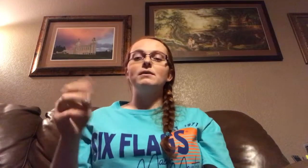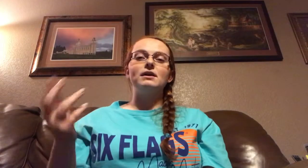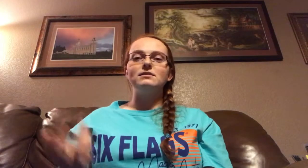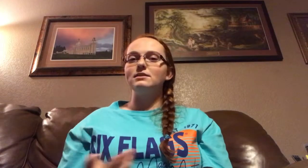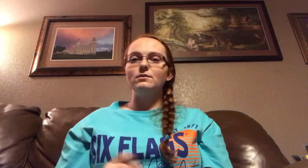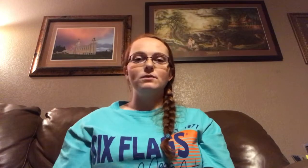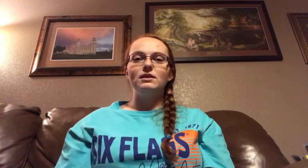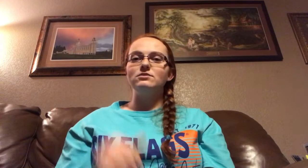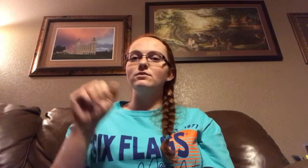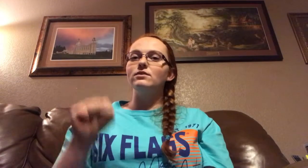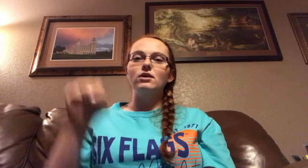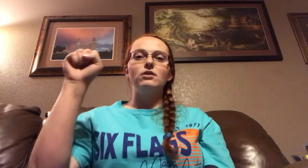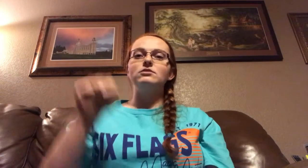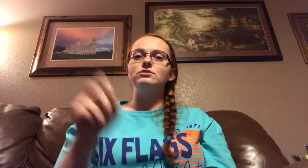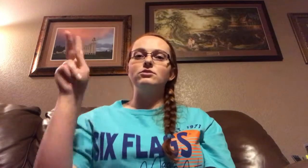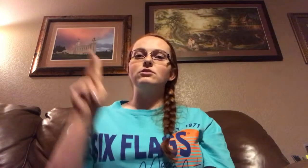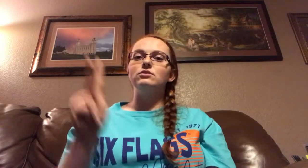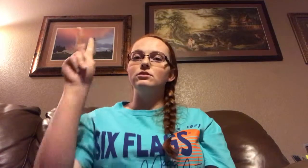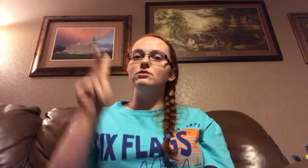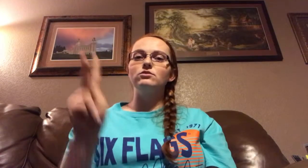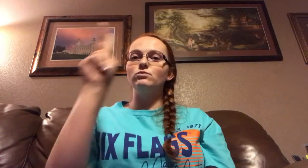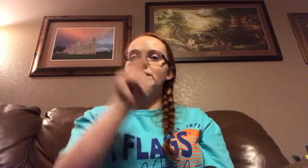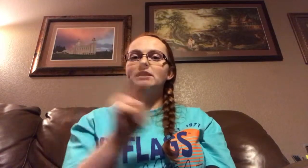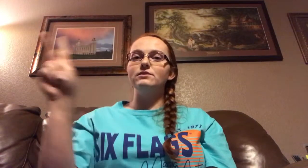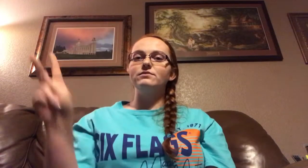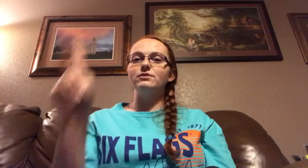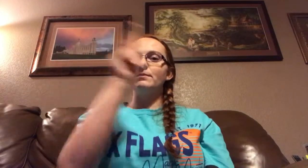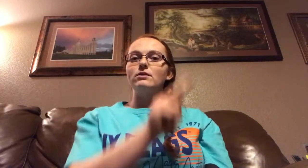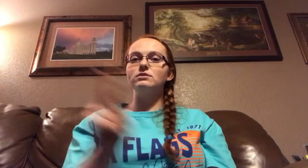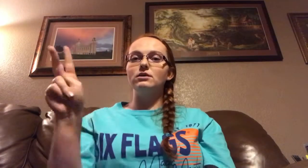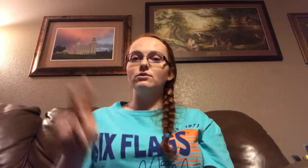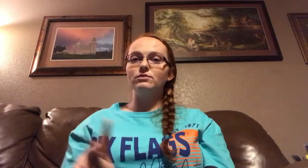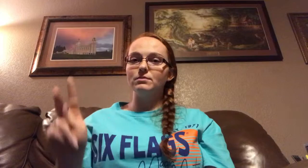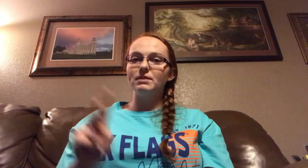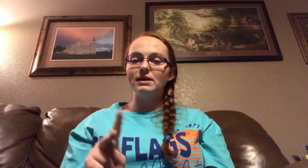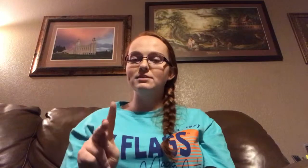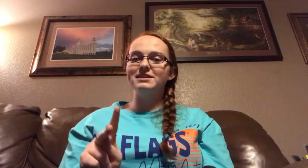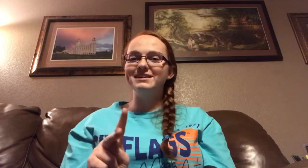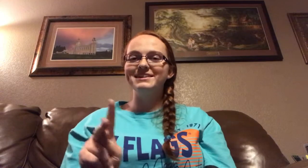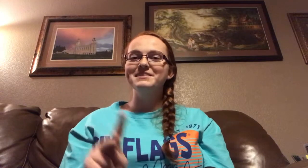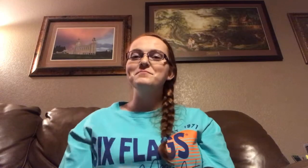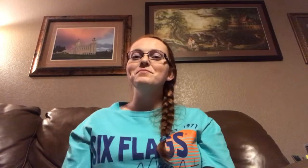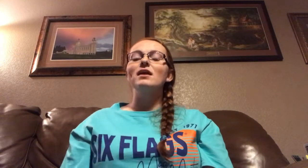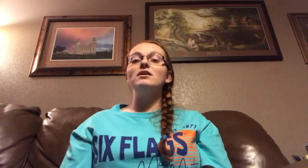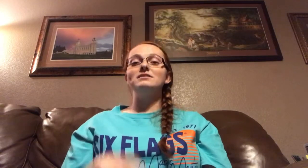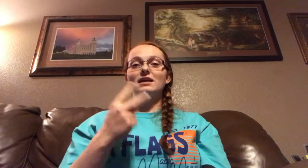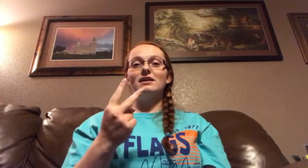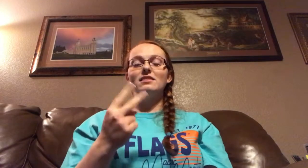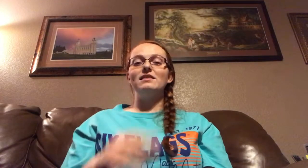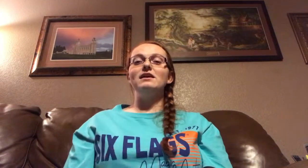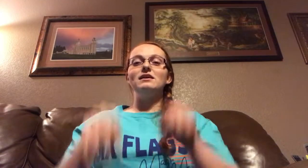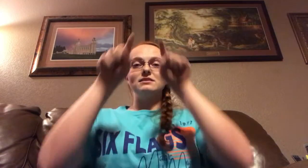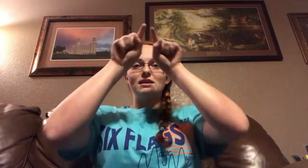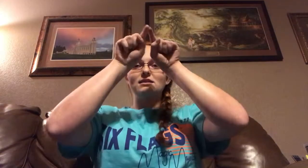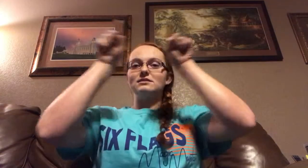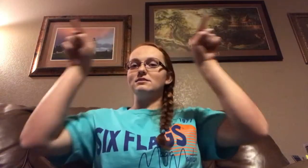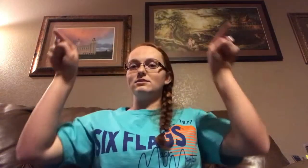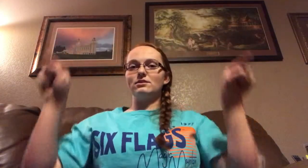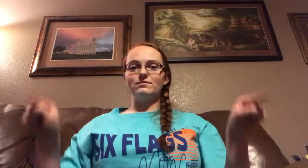because that's very hard to read if you're bouncing all over the place. A second thing is like, this is your